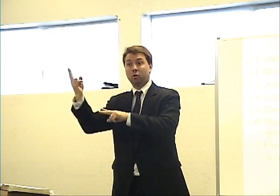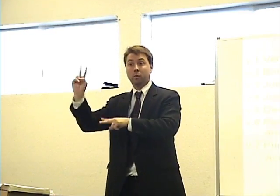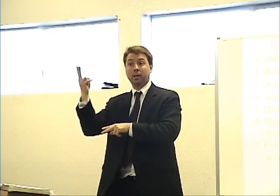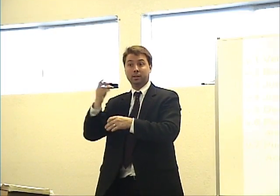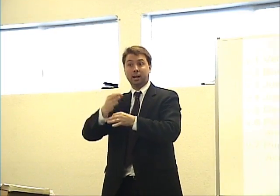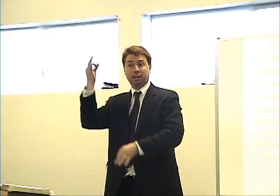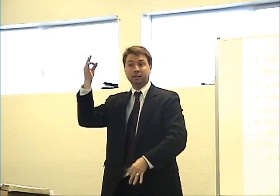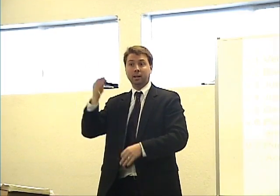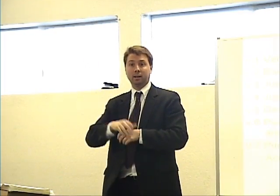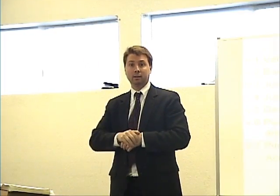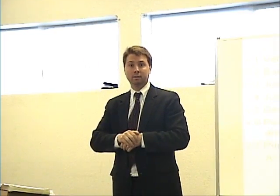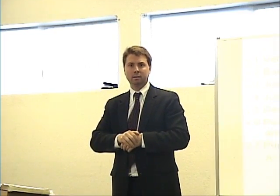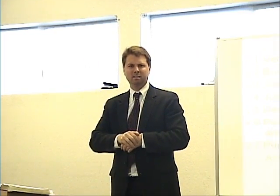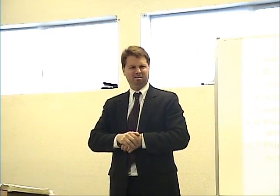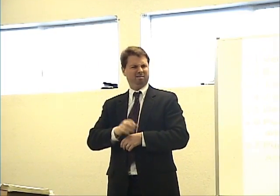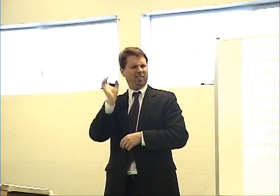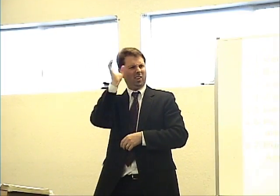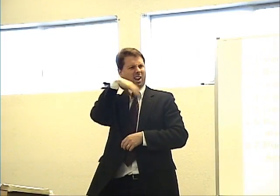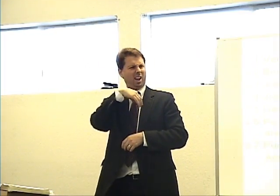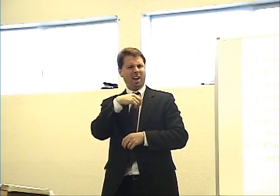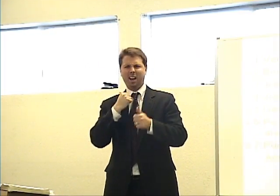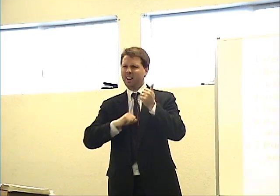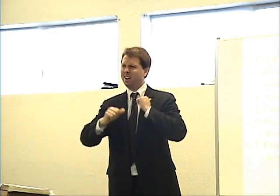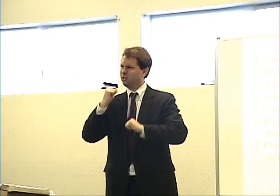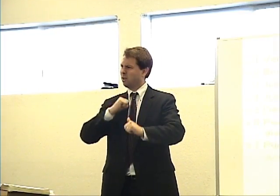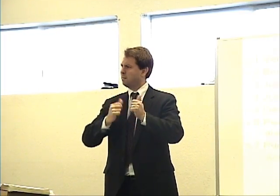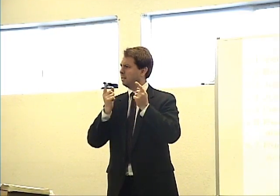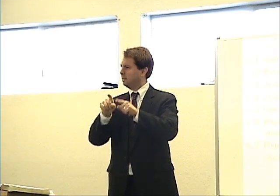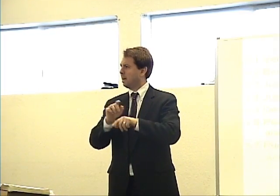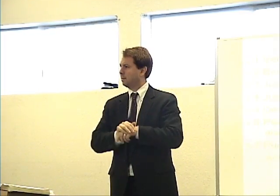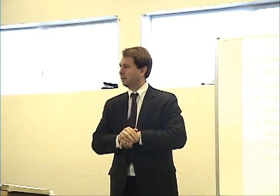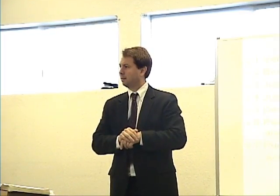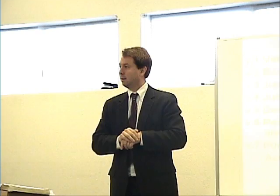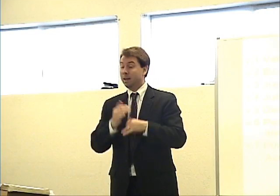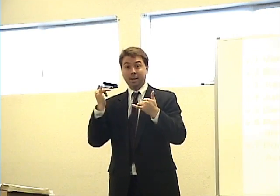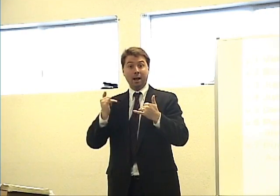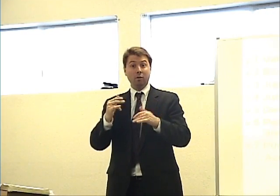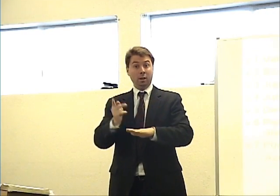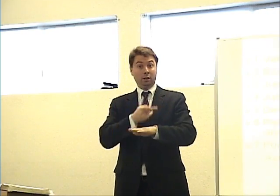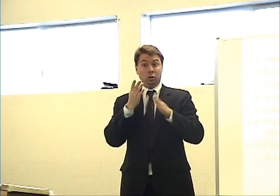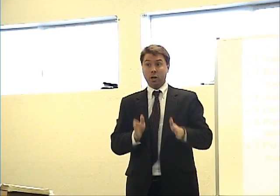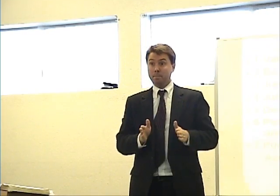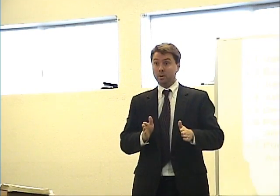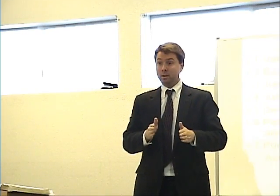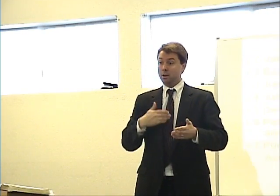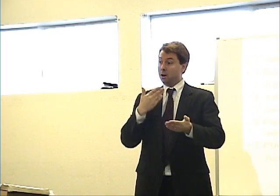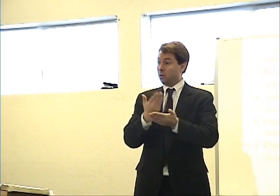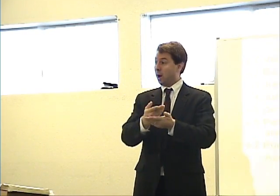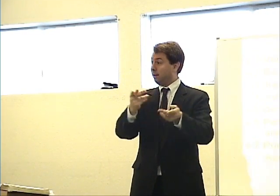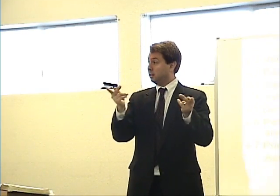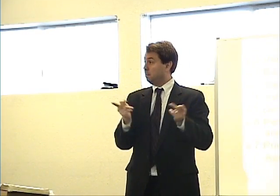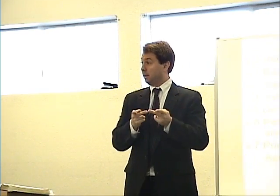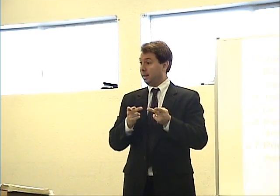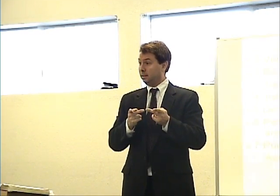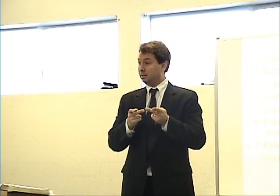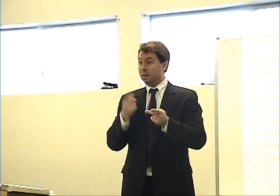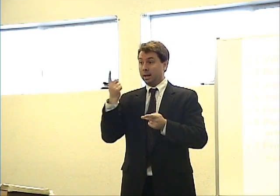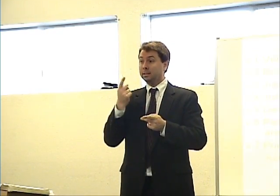away the second stick. Odd drama that's happening. Now, the shepherd arrives at a place, and